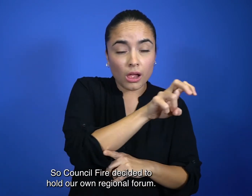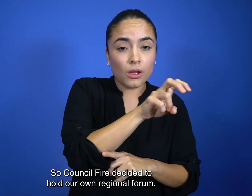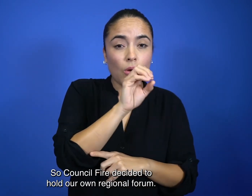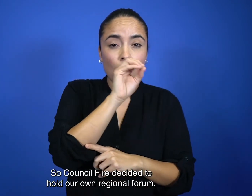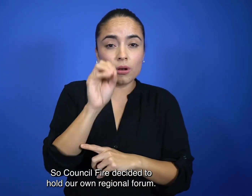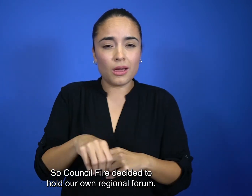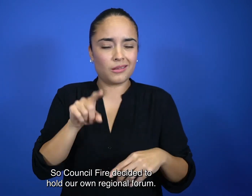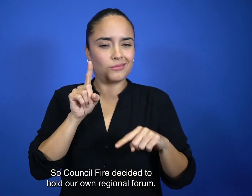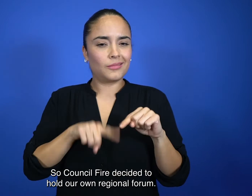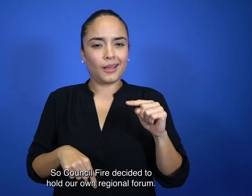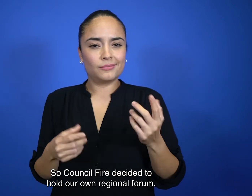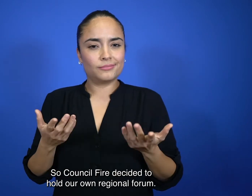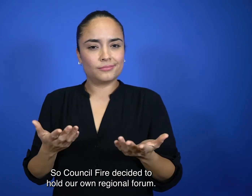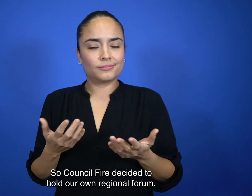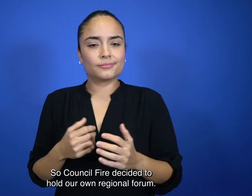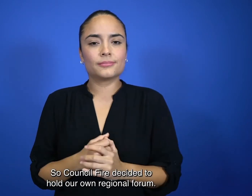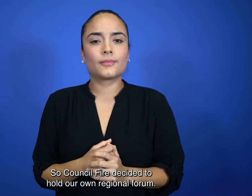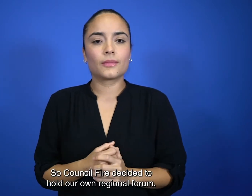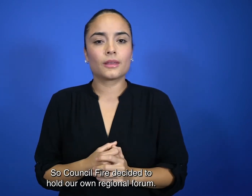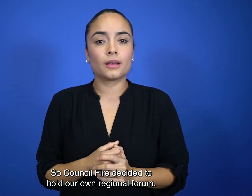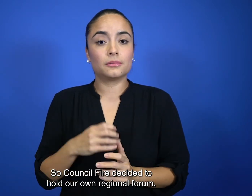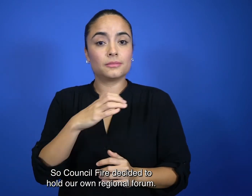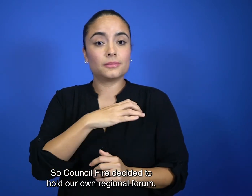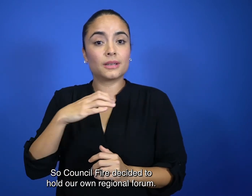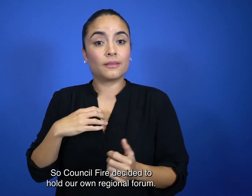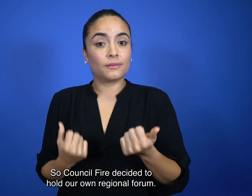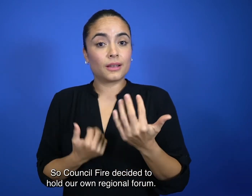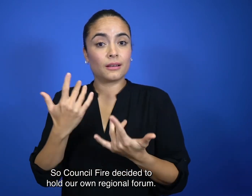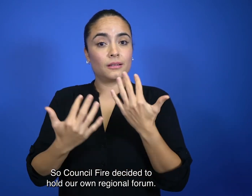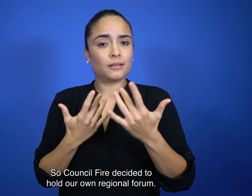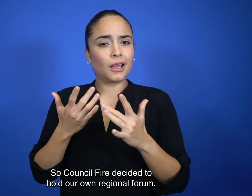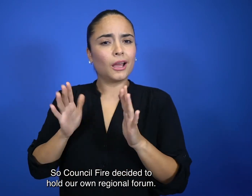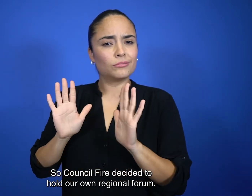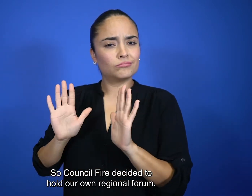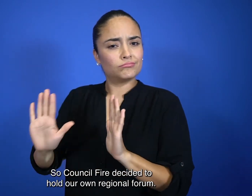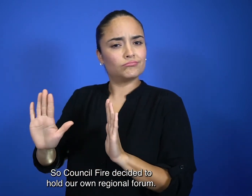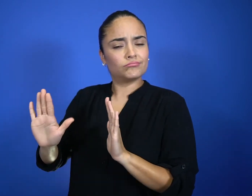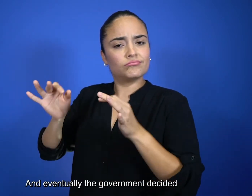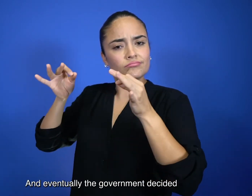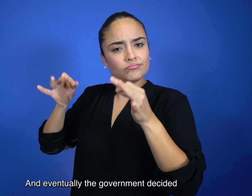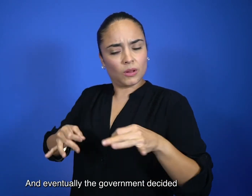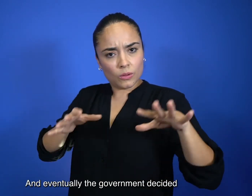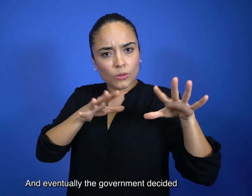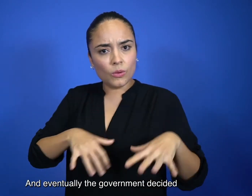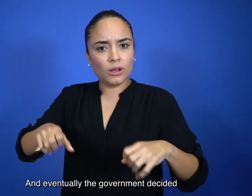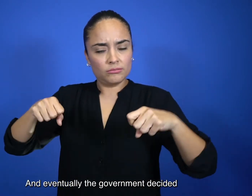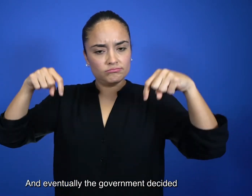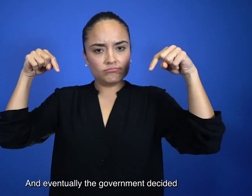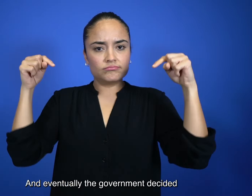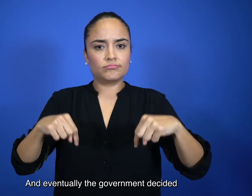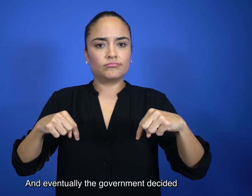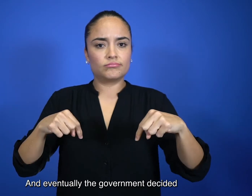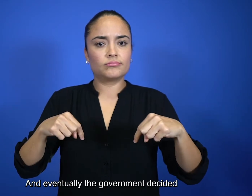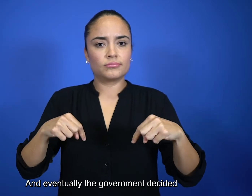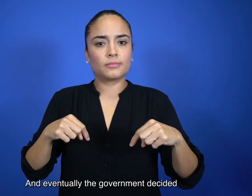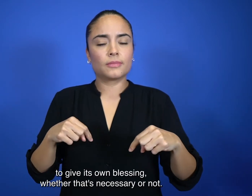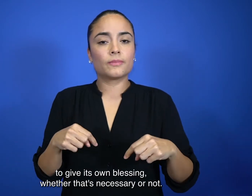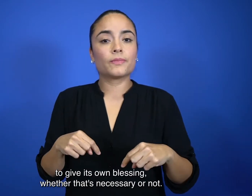So Council Fire decided to hold our own regional forum, and eventually the government decided to give its